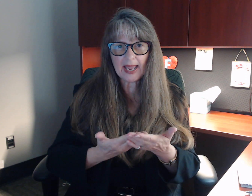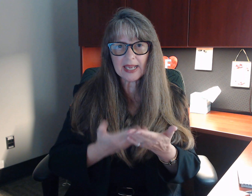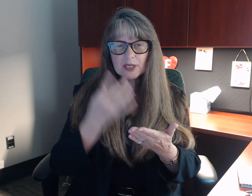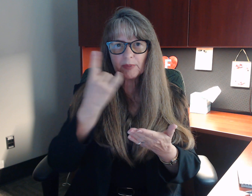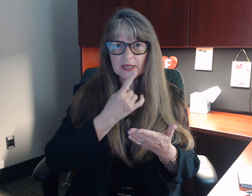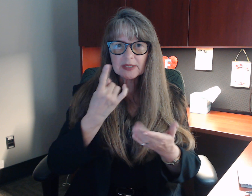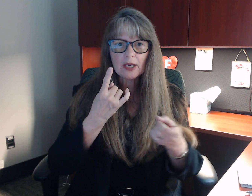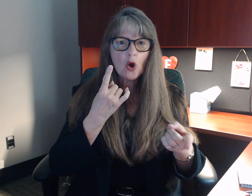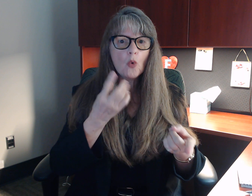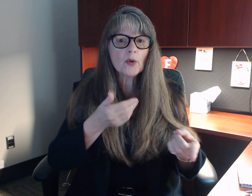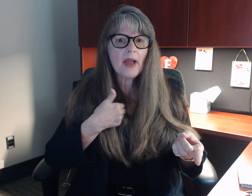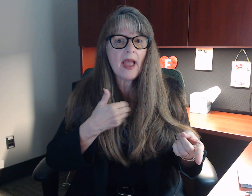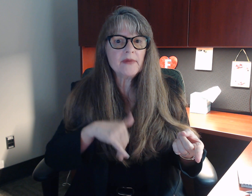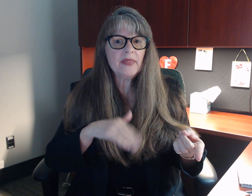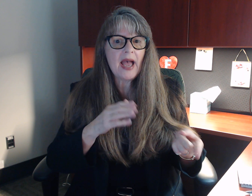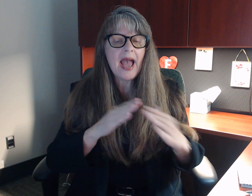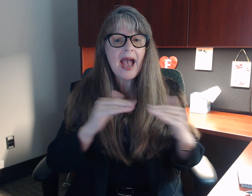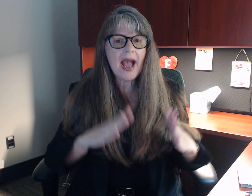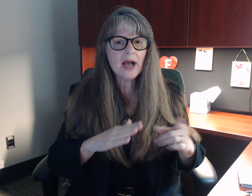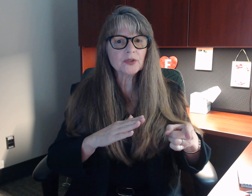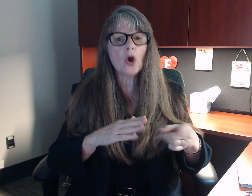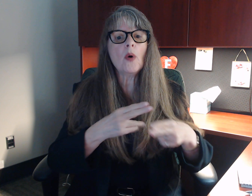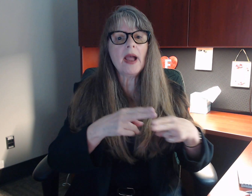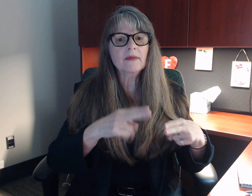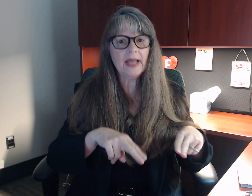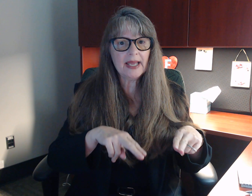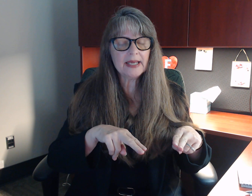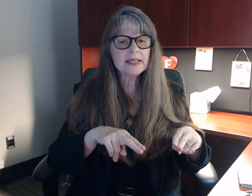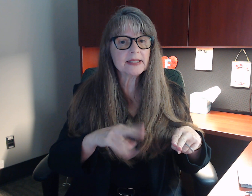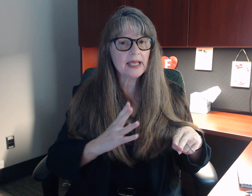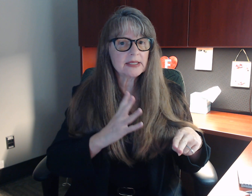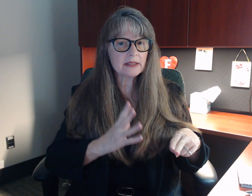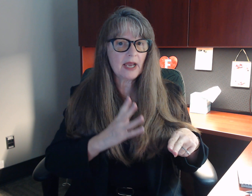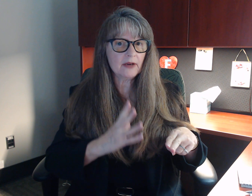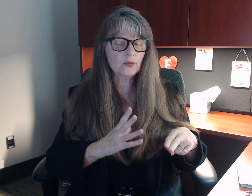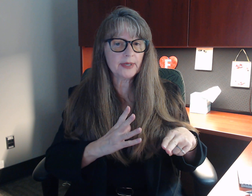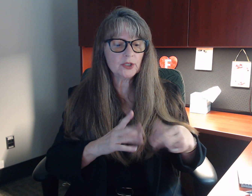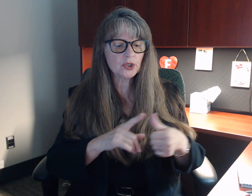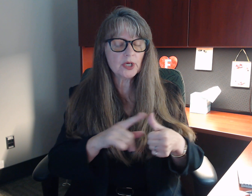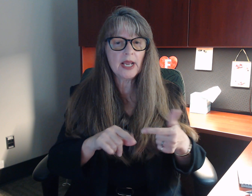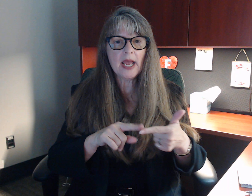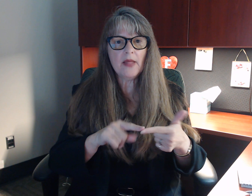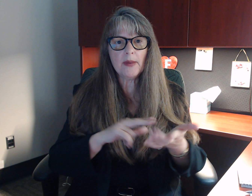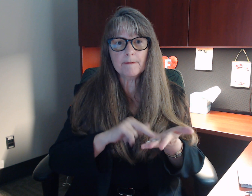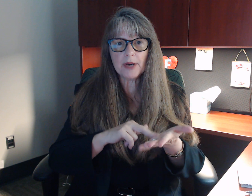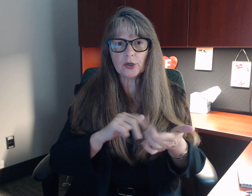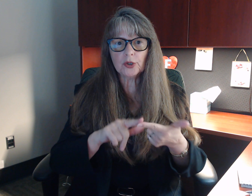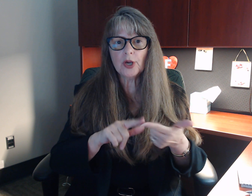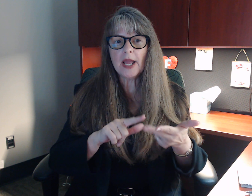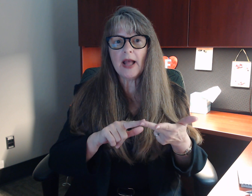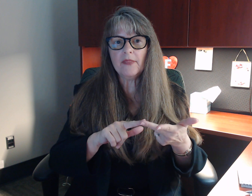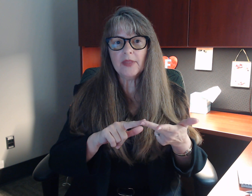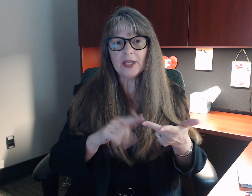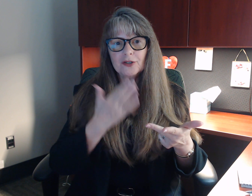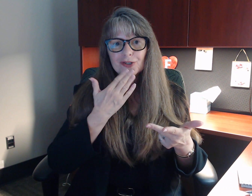pancakes because it's like, oh, what do I have in the house? Oh, I have eggs. That's kind of rich. And then butter and then